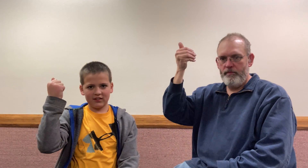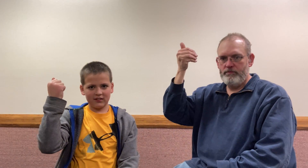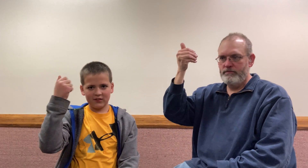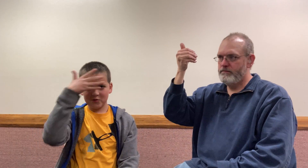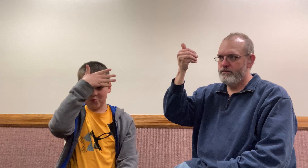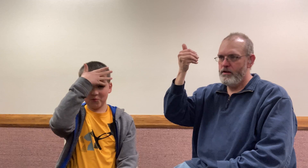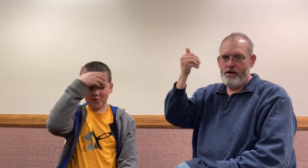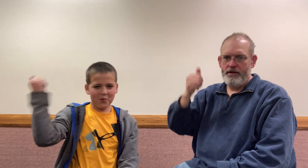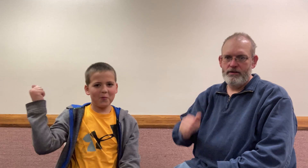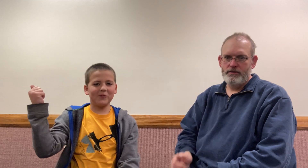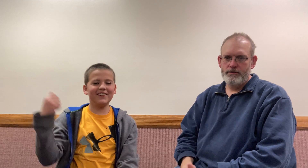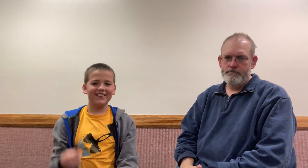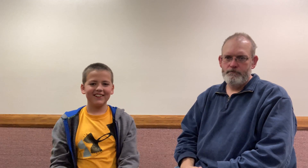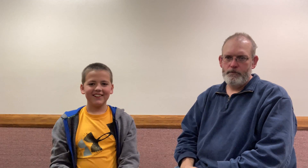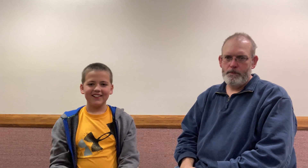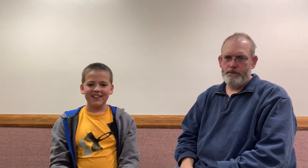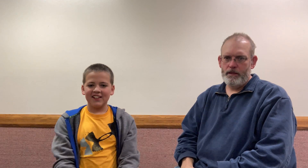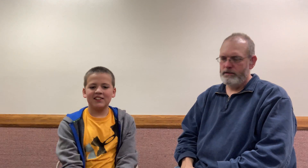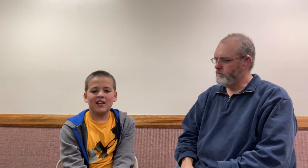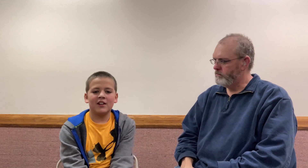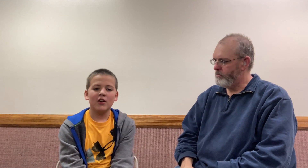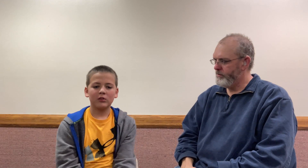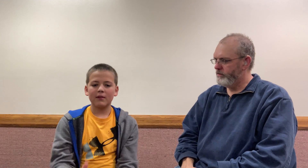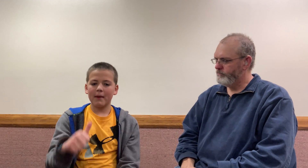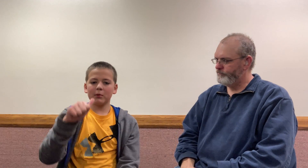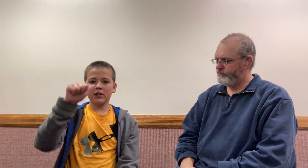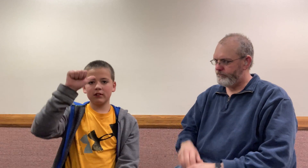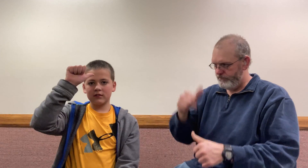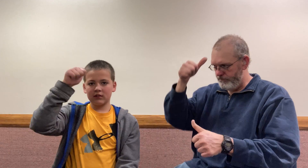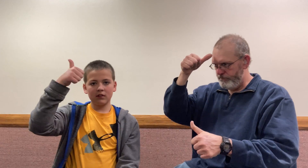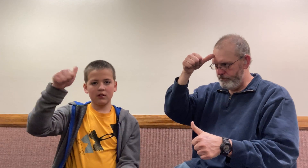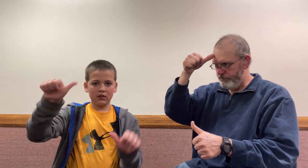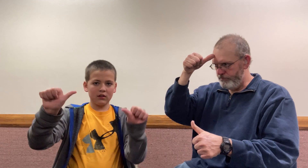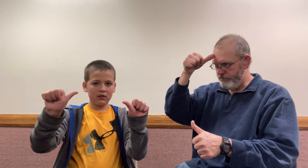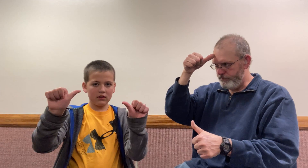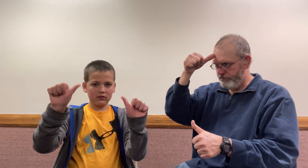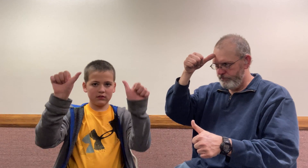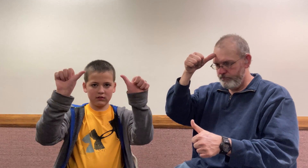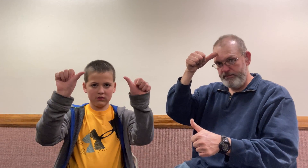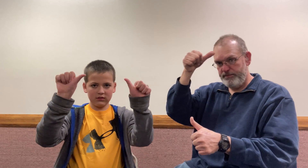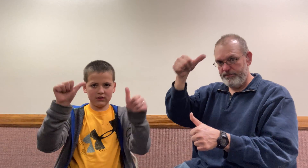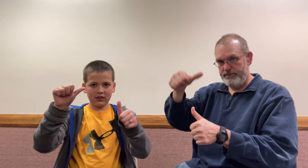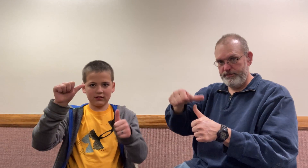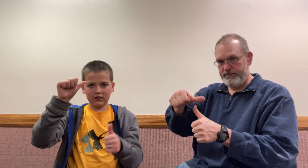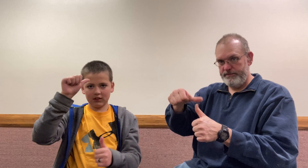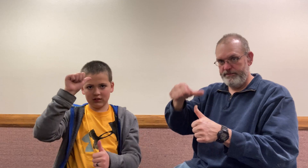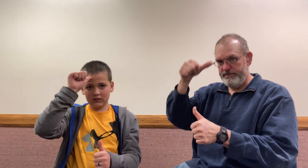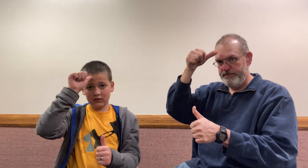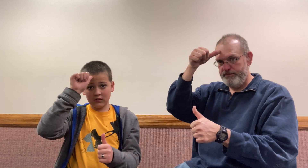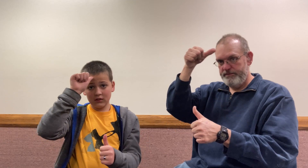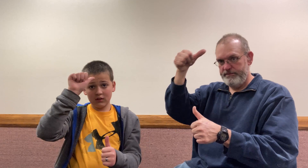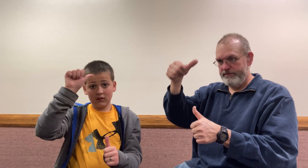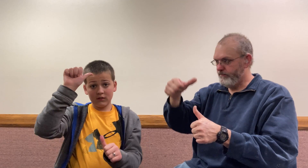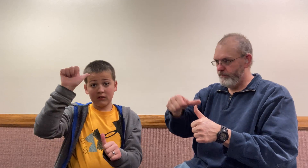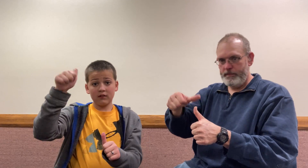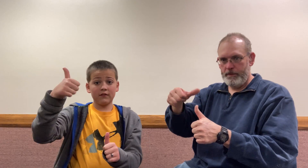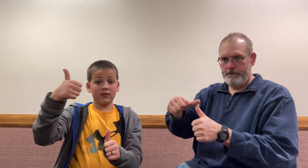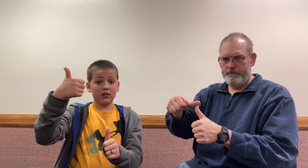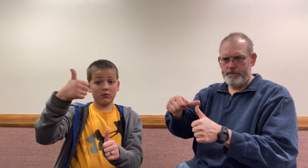head. All gone. And then Remember- remember is do things like this. For